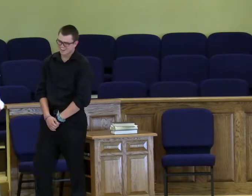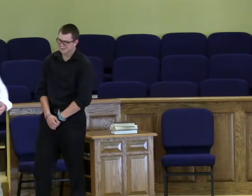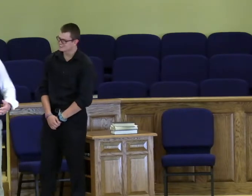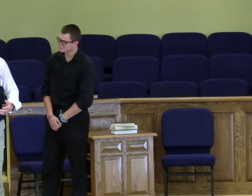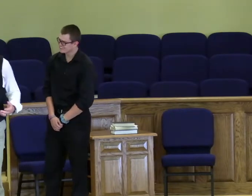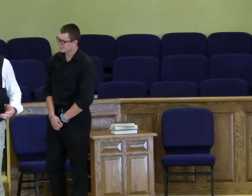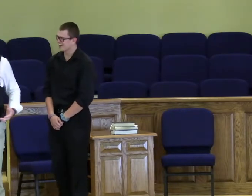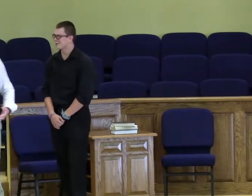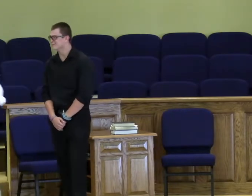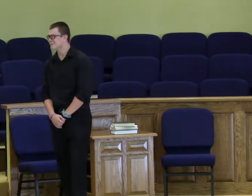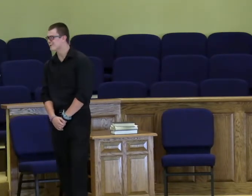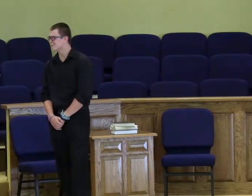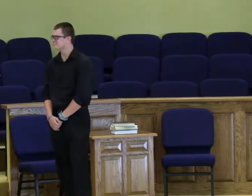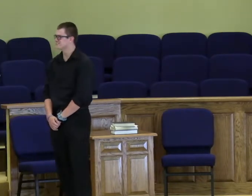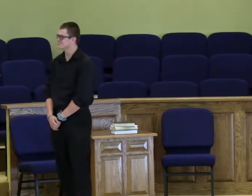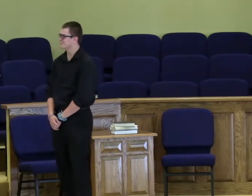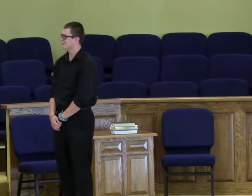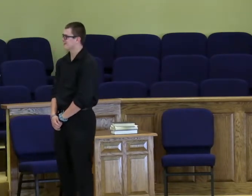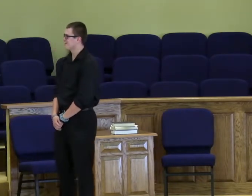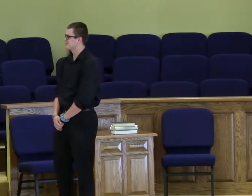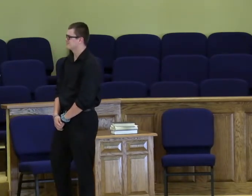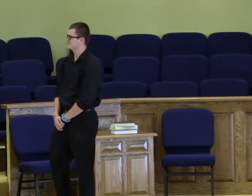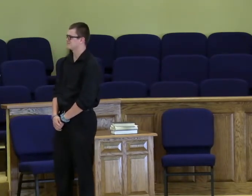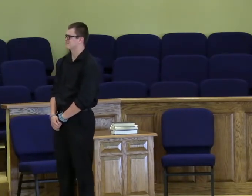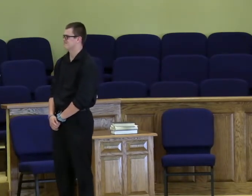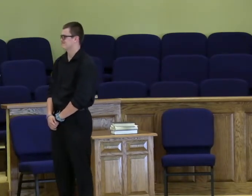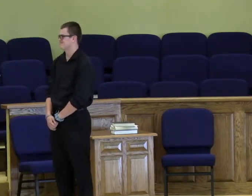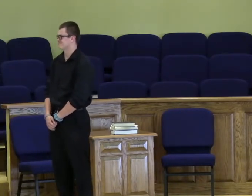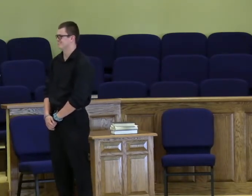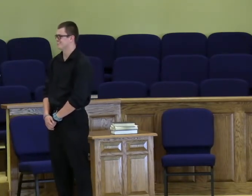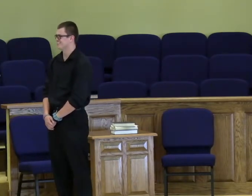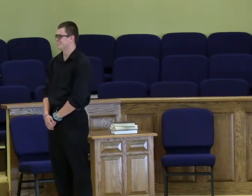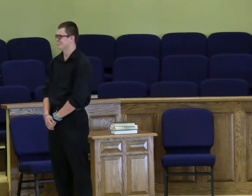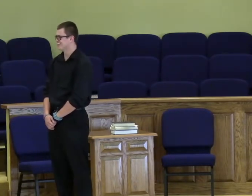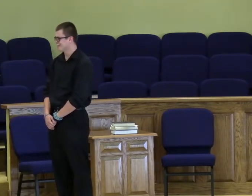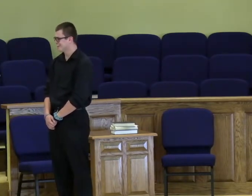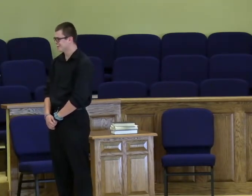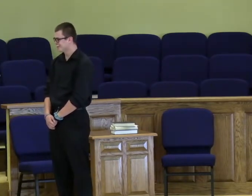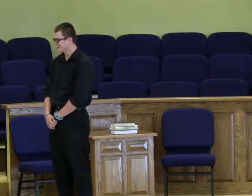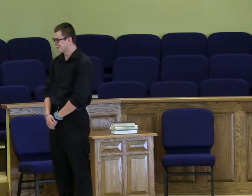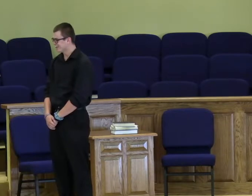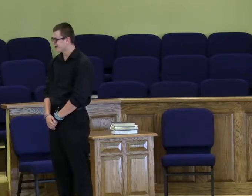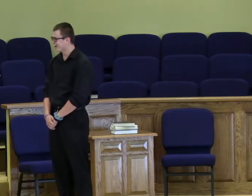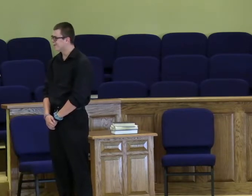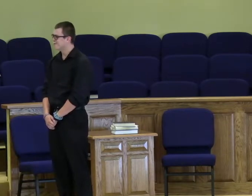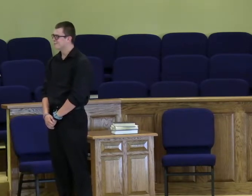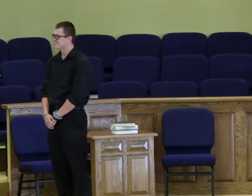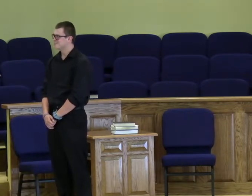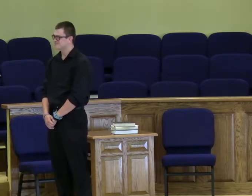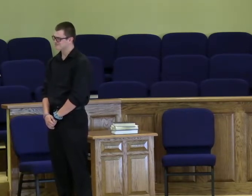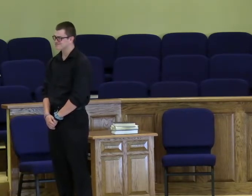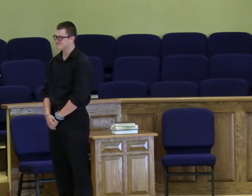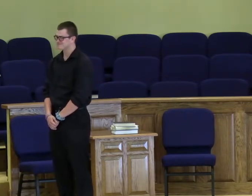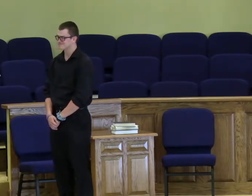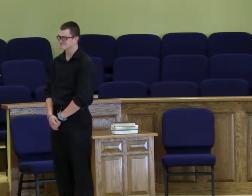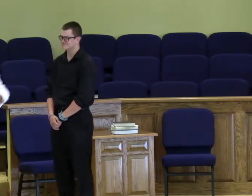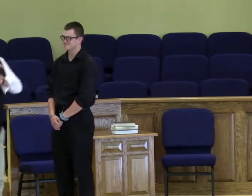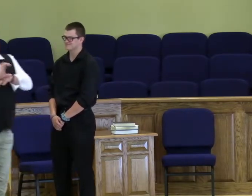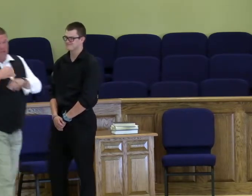right? We don't like a lot of people, you know, when you talk and someone's getting right in your face, right? And